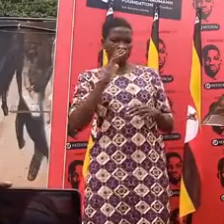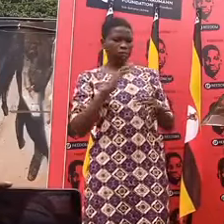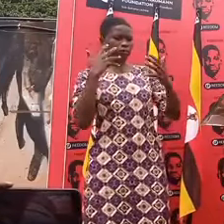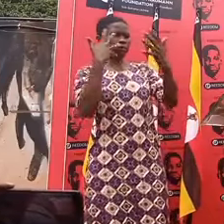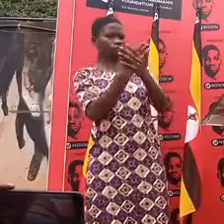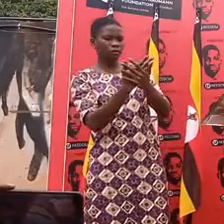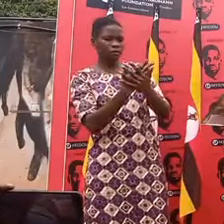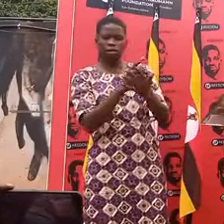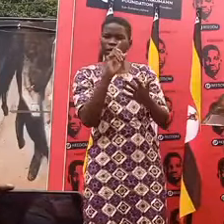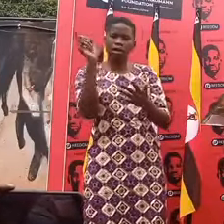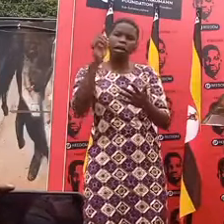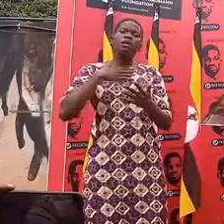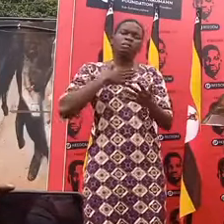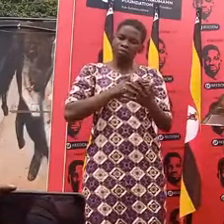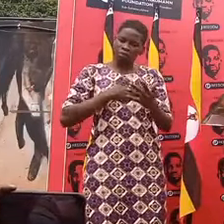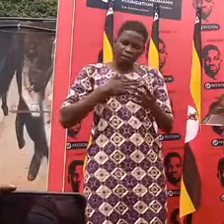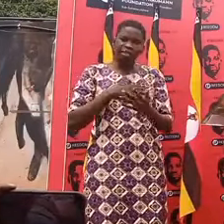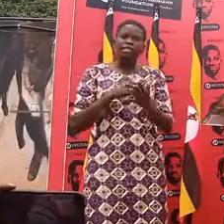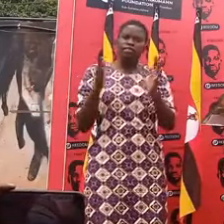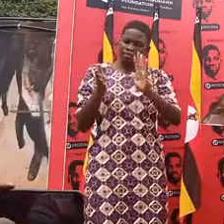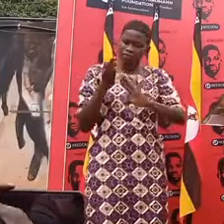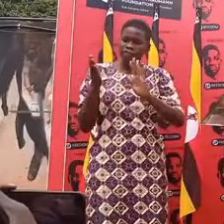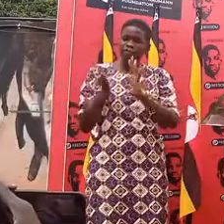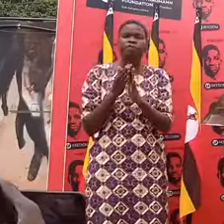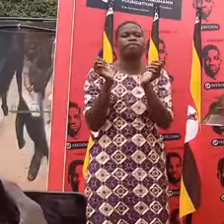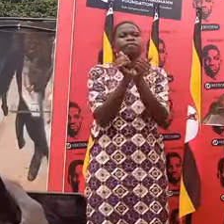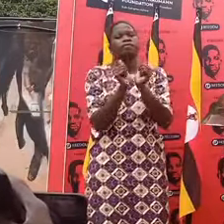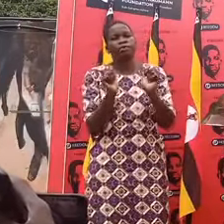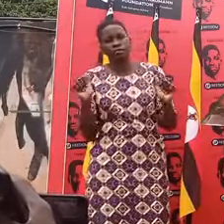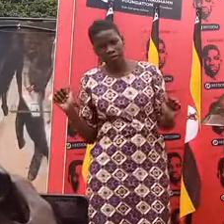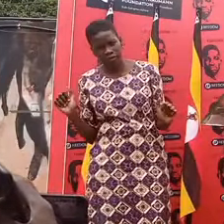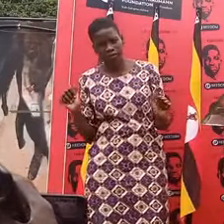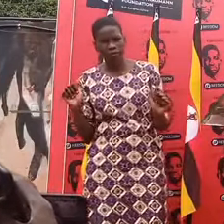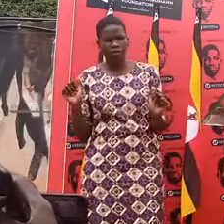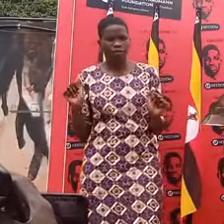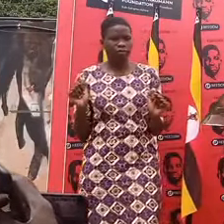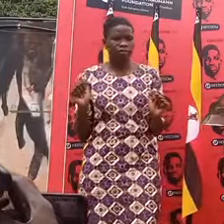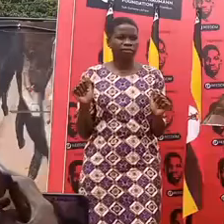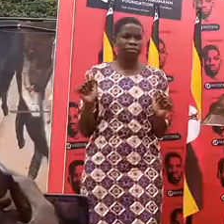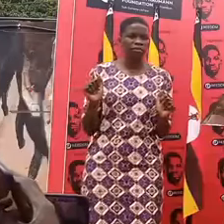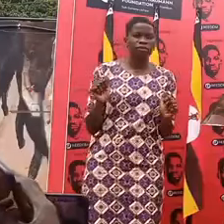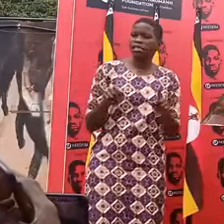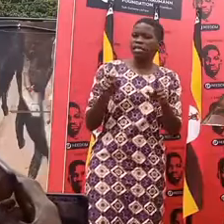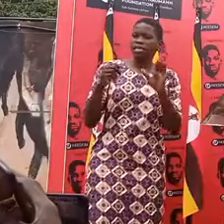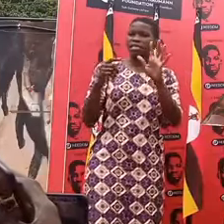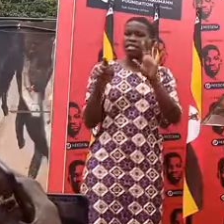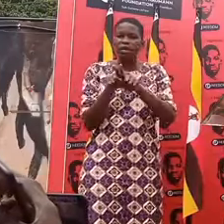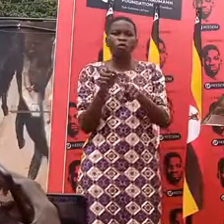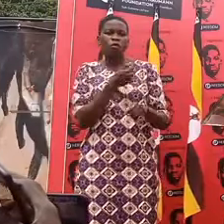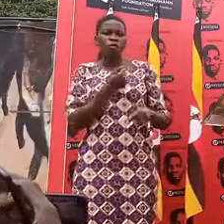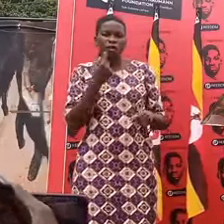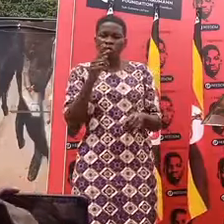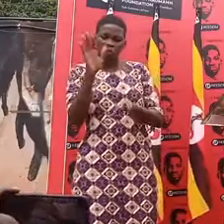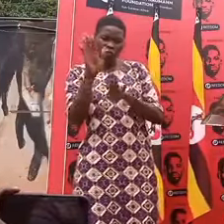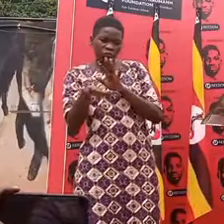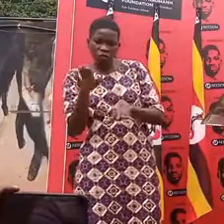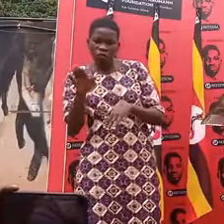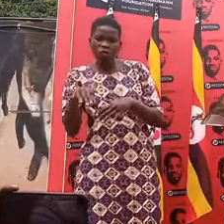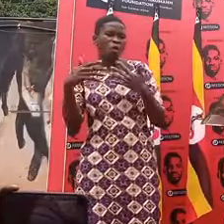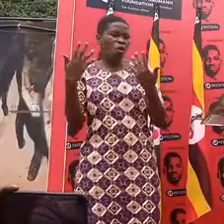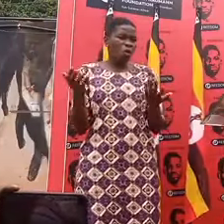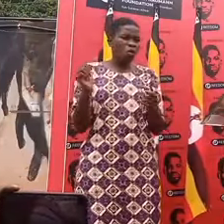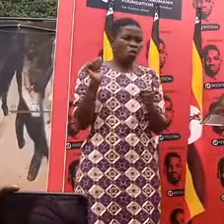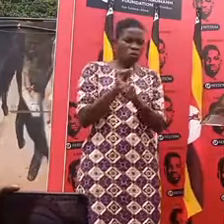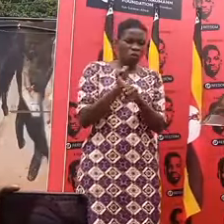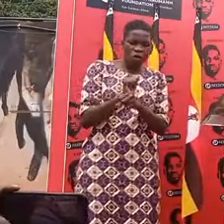earn a living from doing people engaging in sport. Our activities including sewing or putting together pieces for people